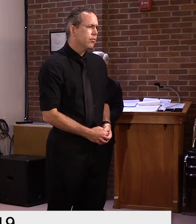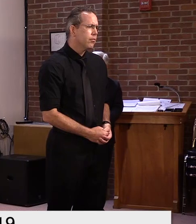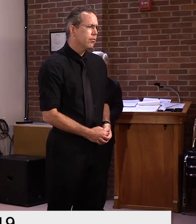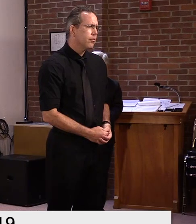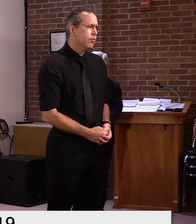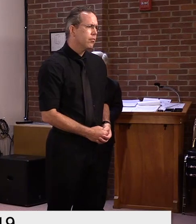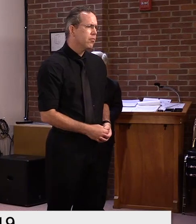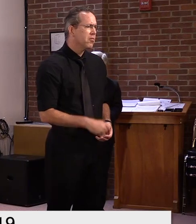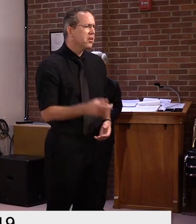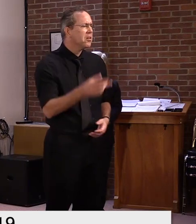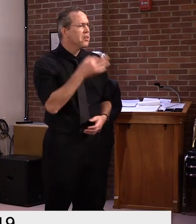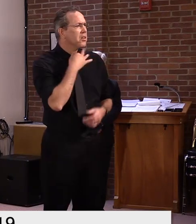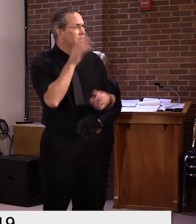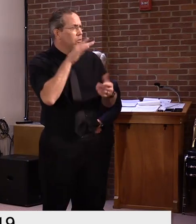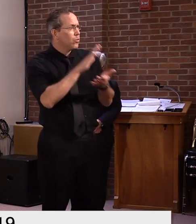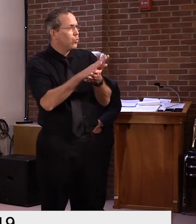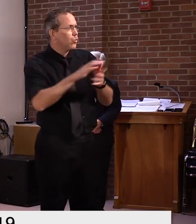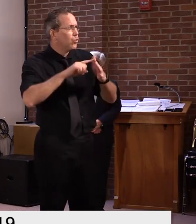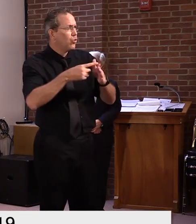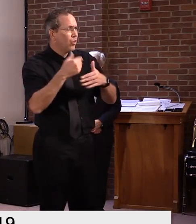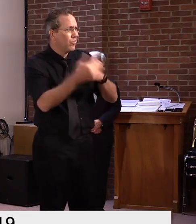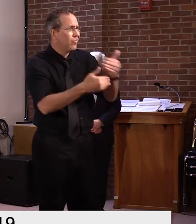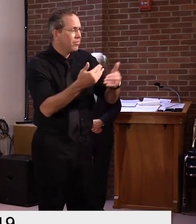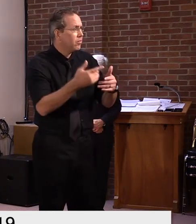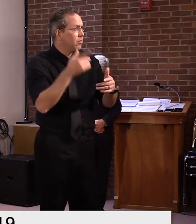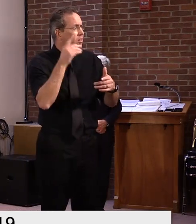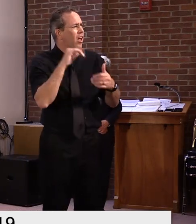We'll start with Secretary French.